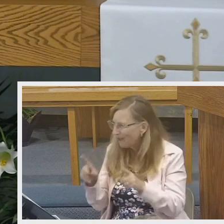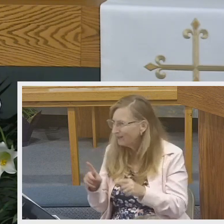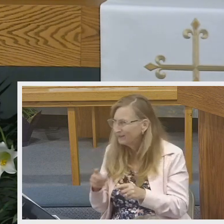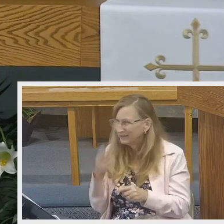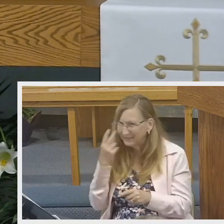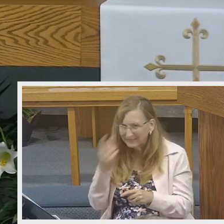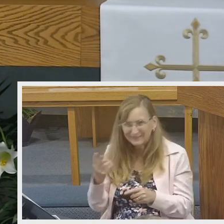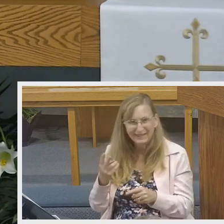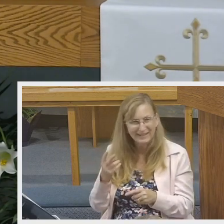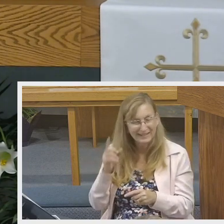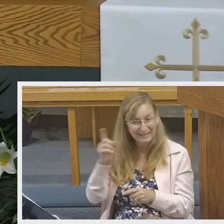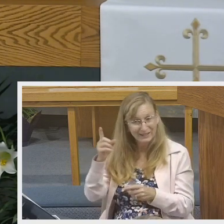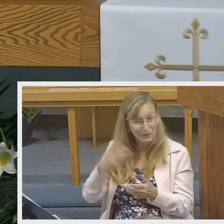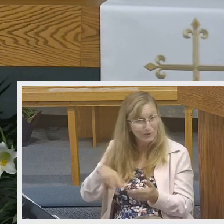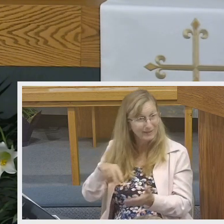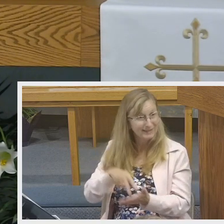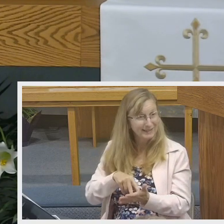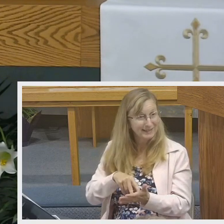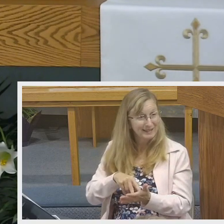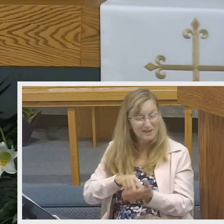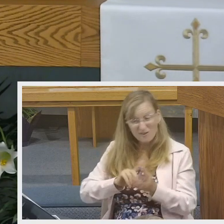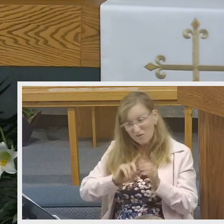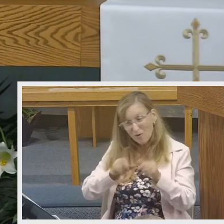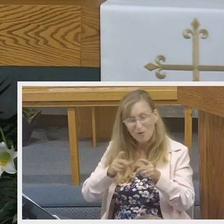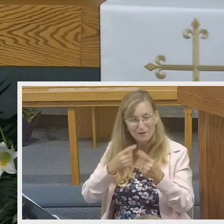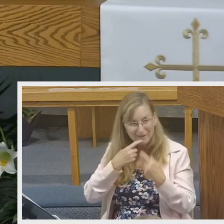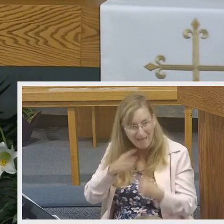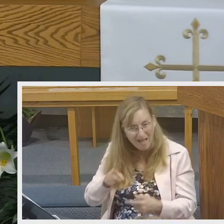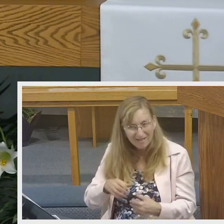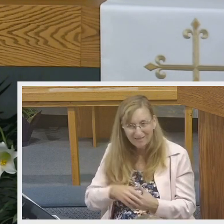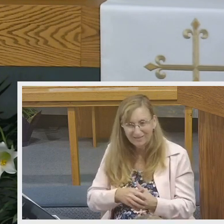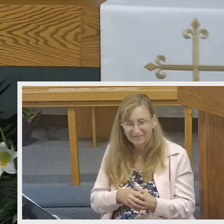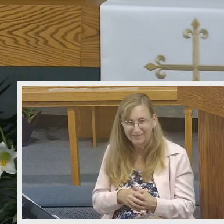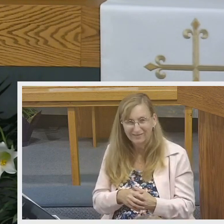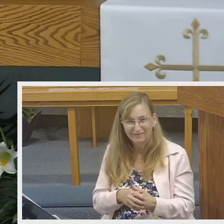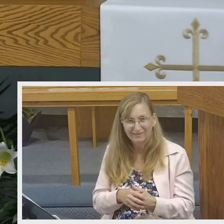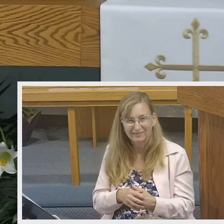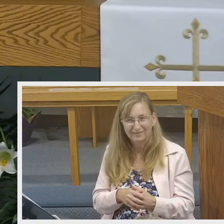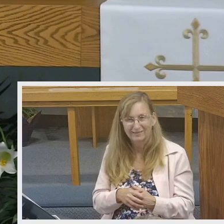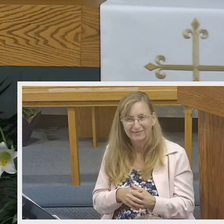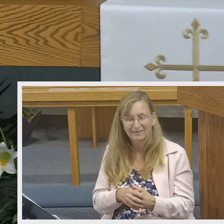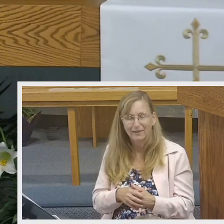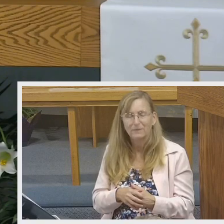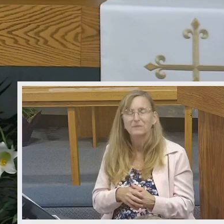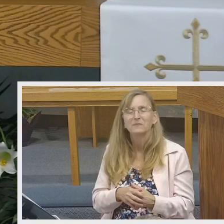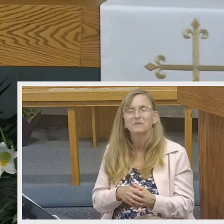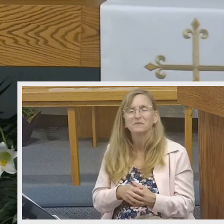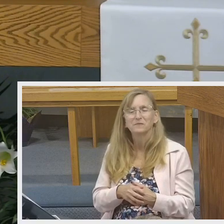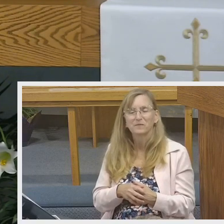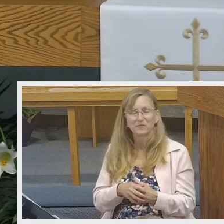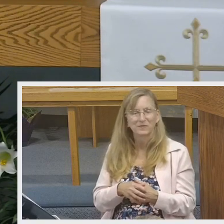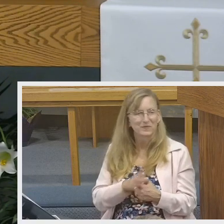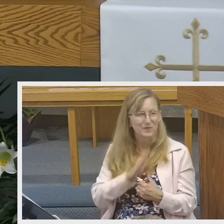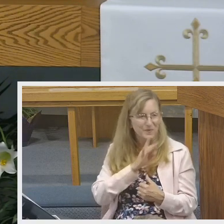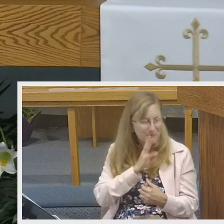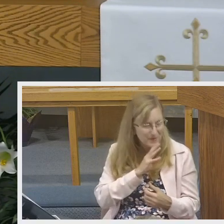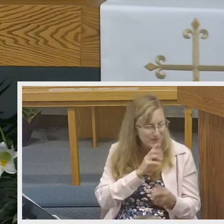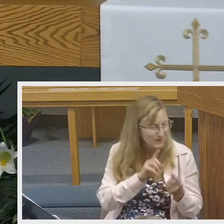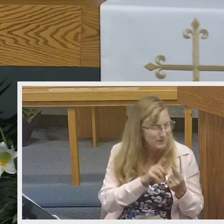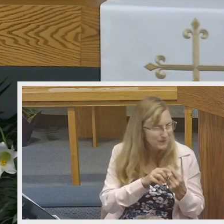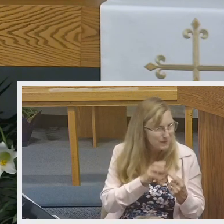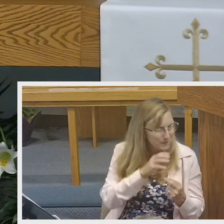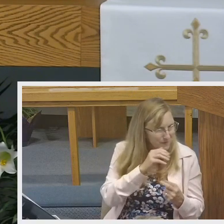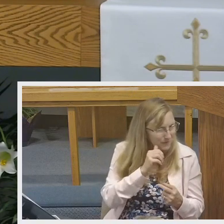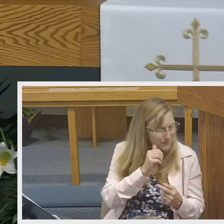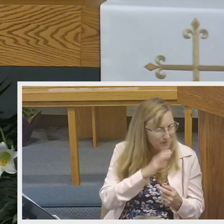He's risen. Go tell his disciples and Peter. The angels speak to the women. Then we're told